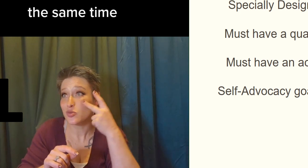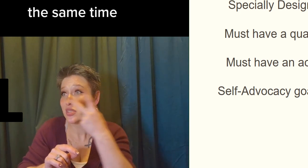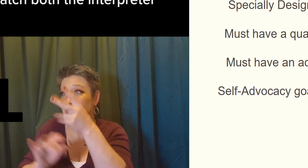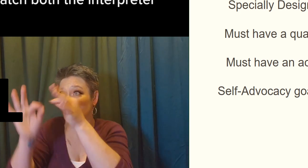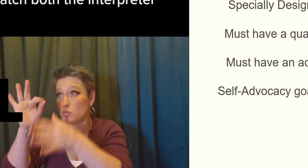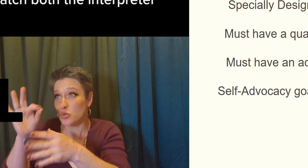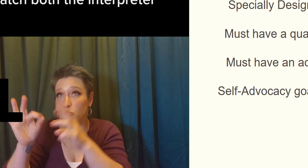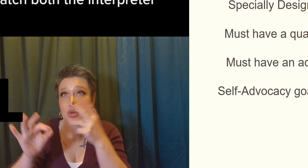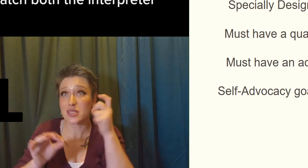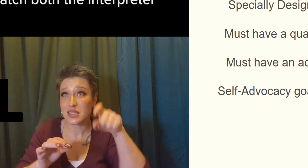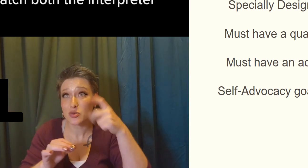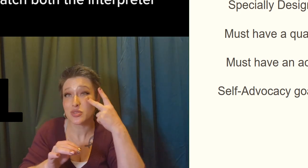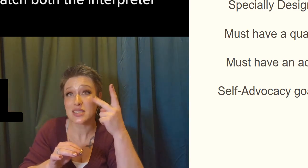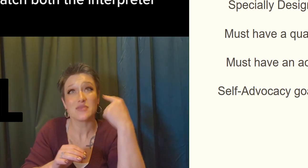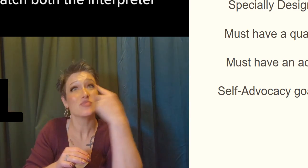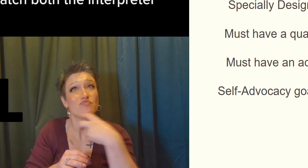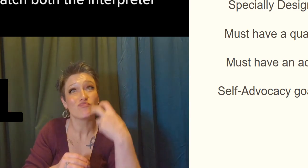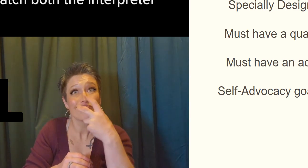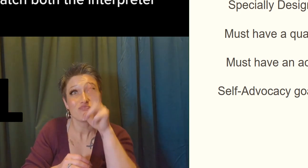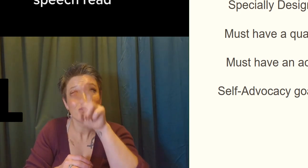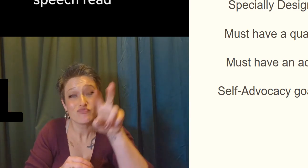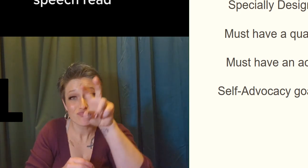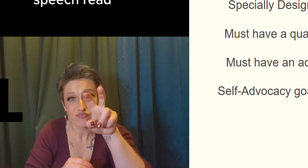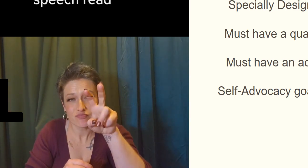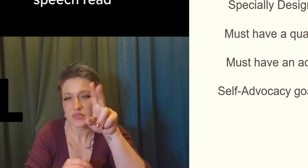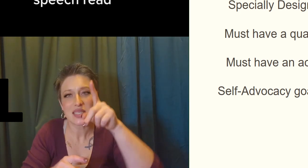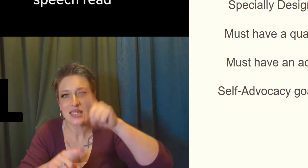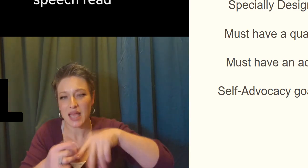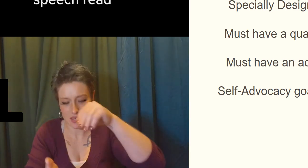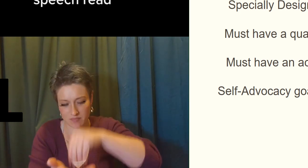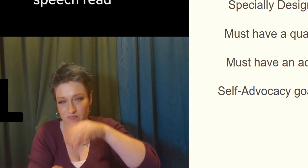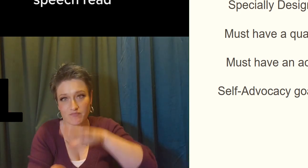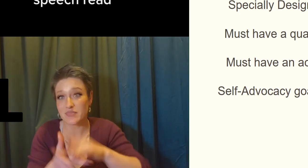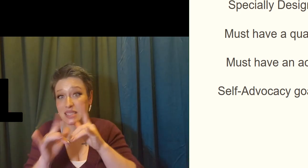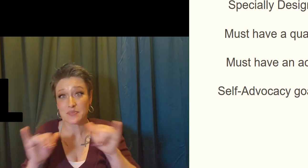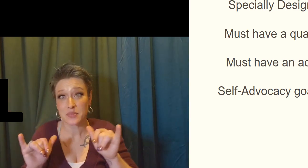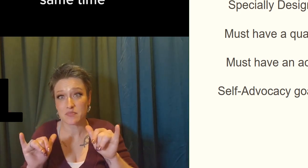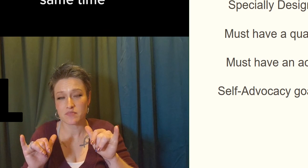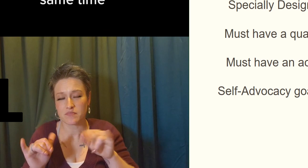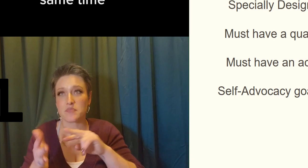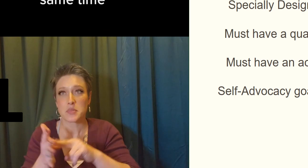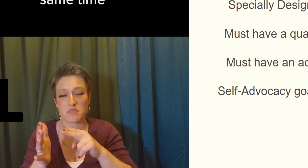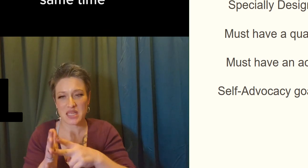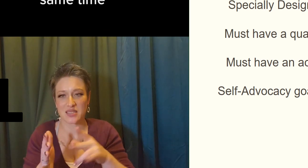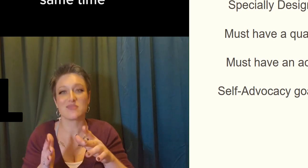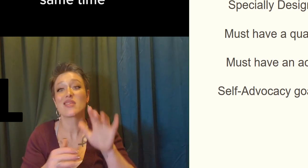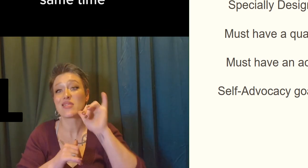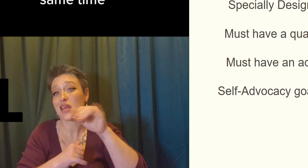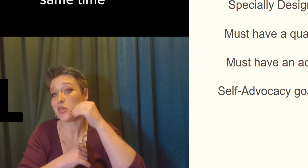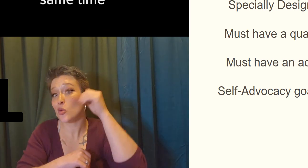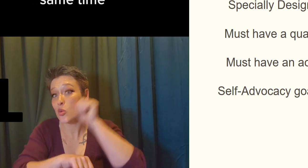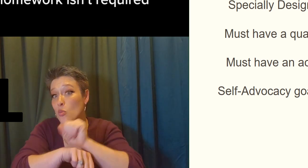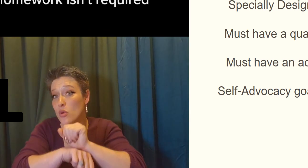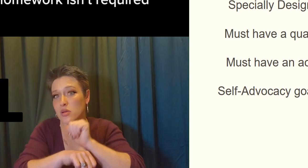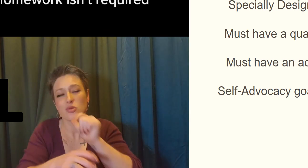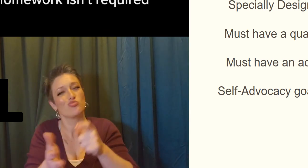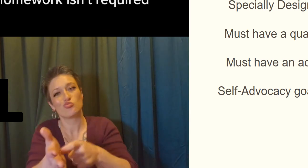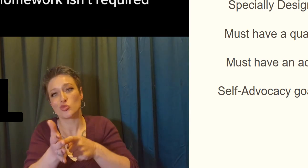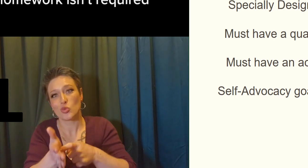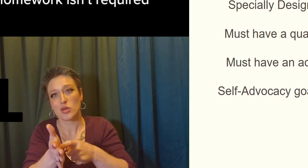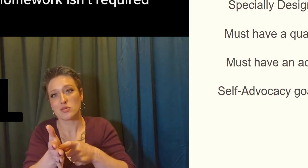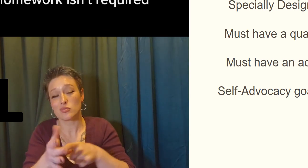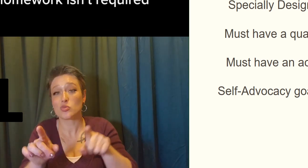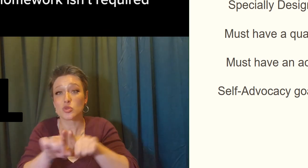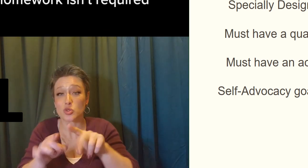time, but because they're having to watch both the interpreter or watch the teacher in speech read, they can't take notes at the same time. So that means that that